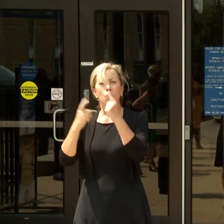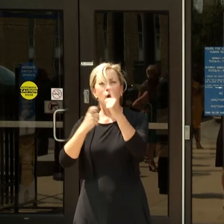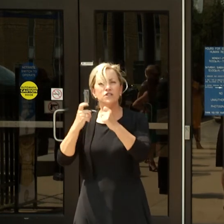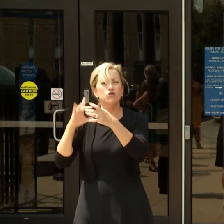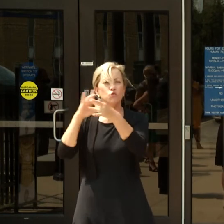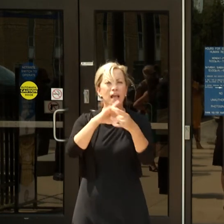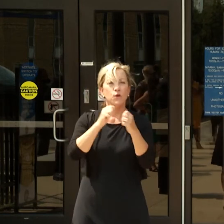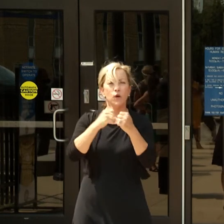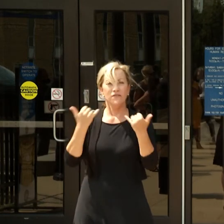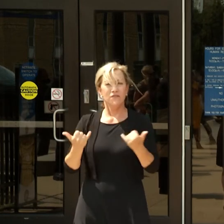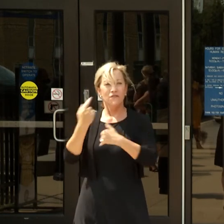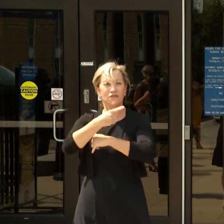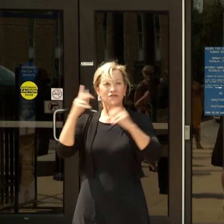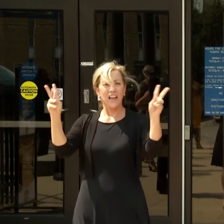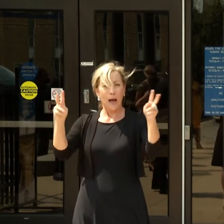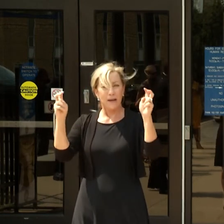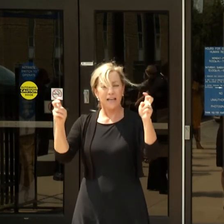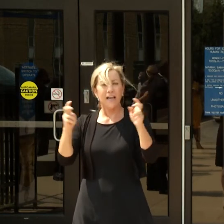here today and then we'll move to the line.